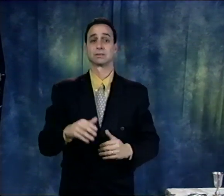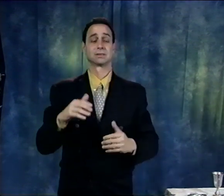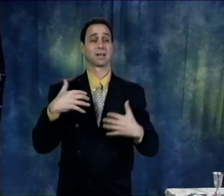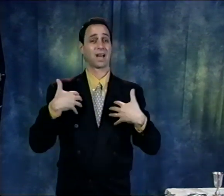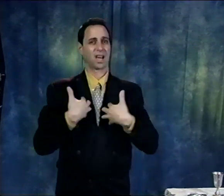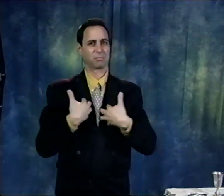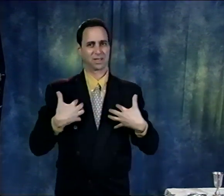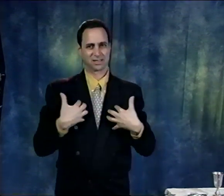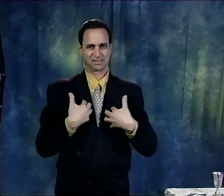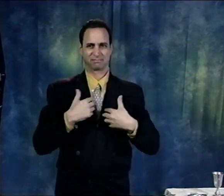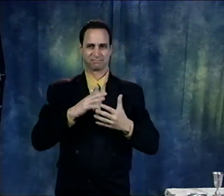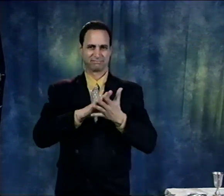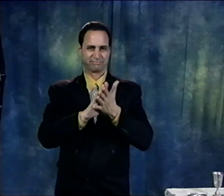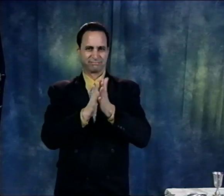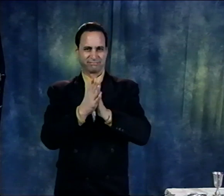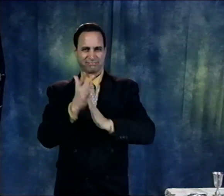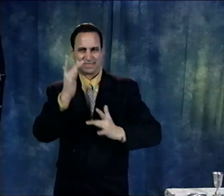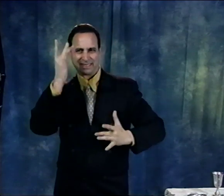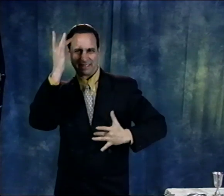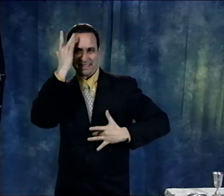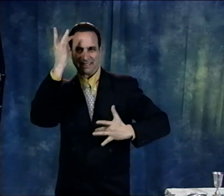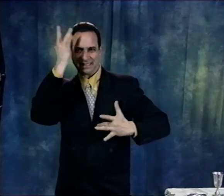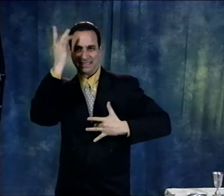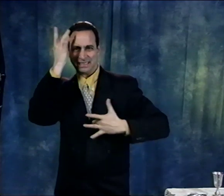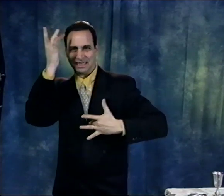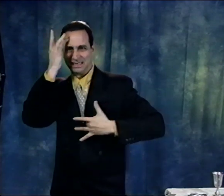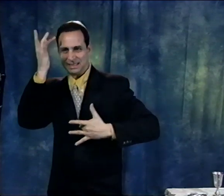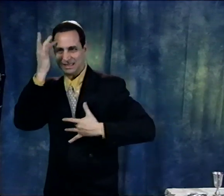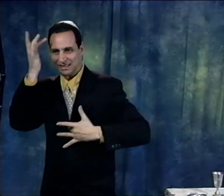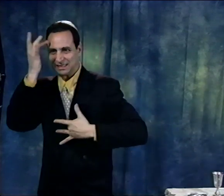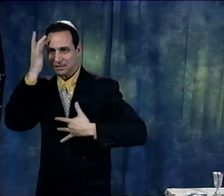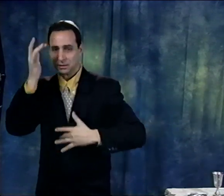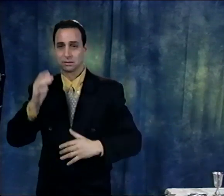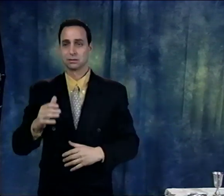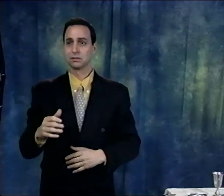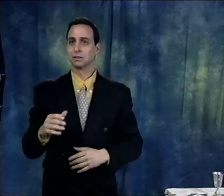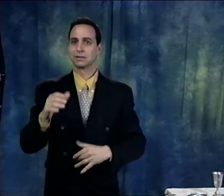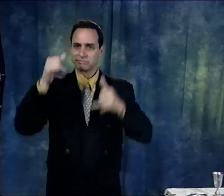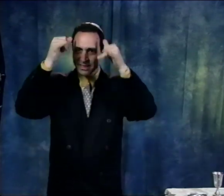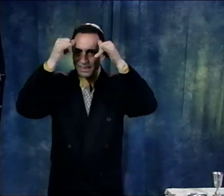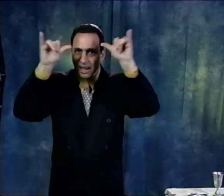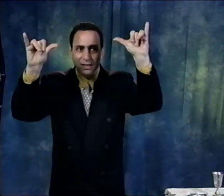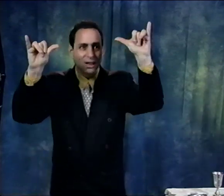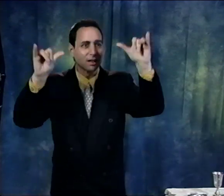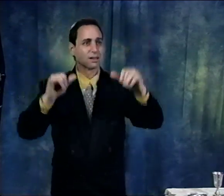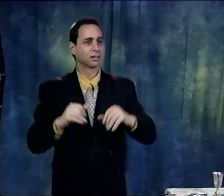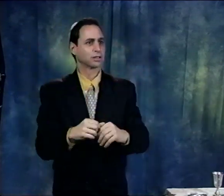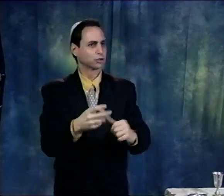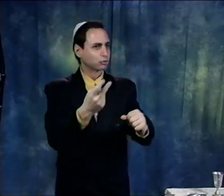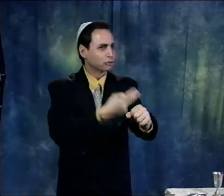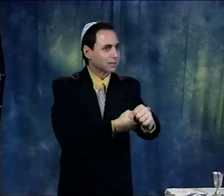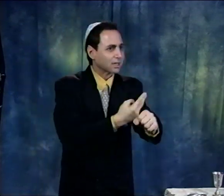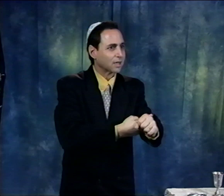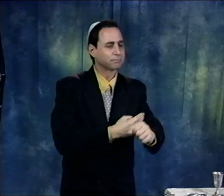Fifth, pestilence. The Egyptian animals were sick. The cattle, the